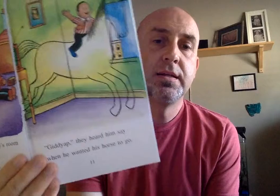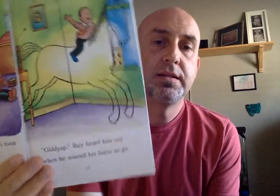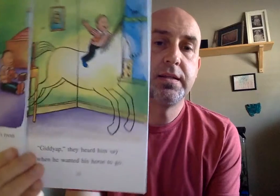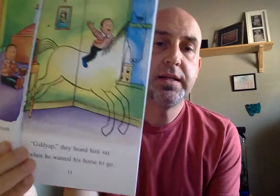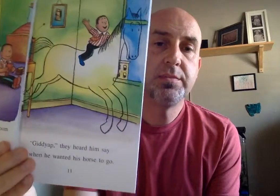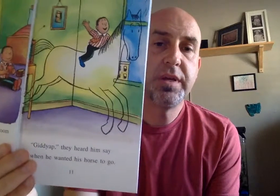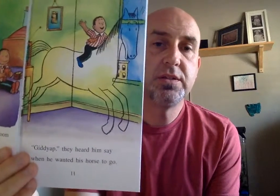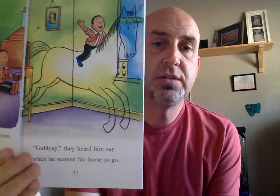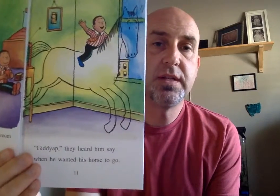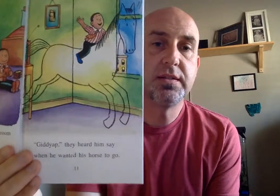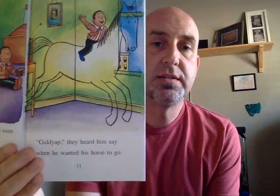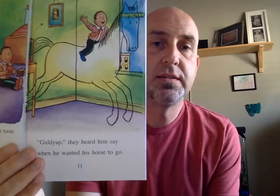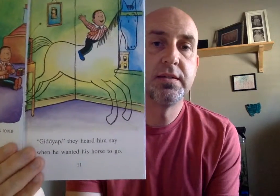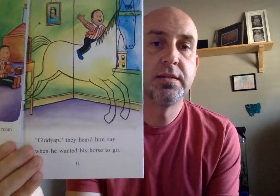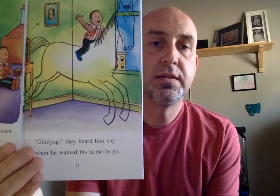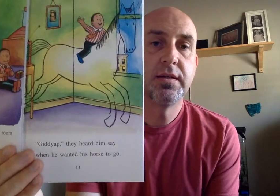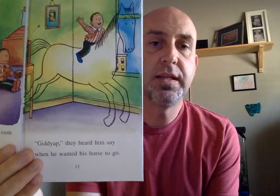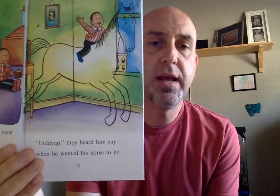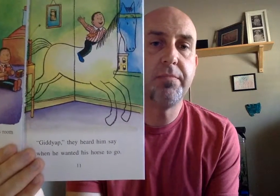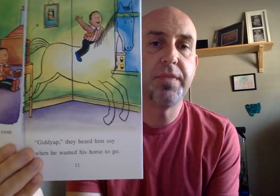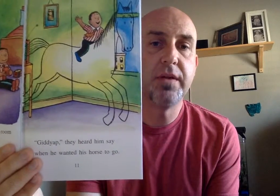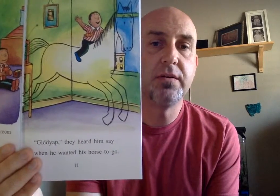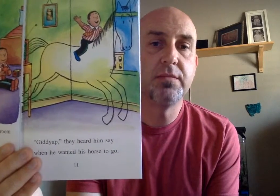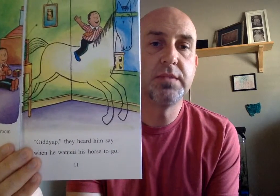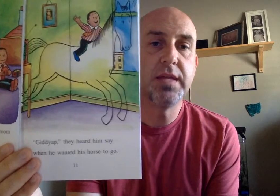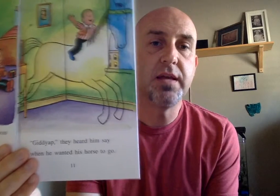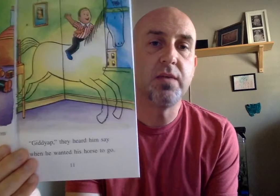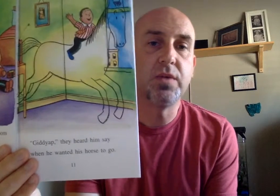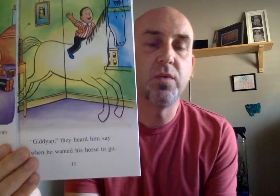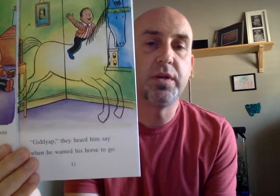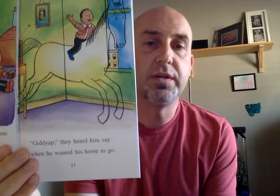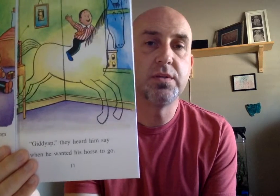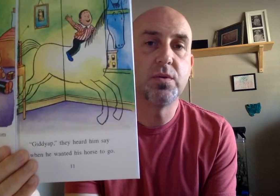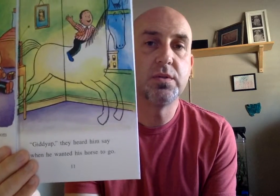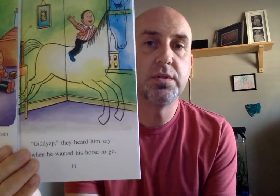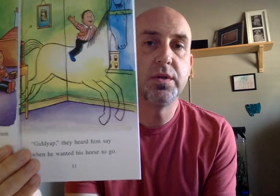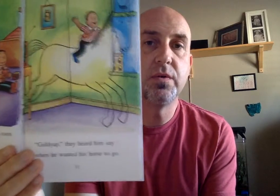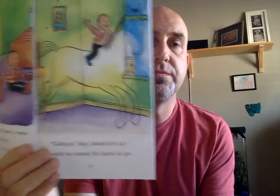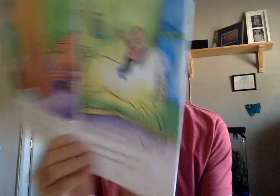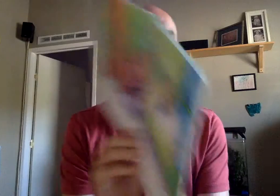The next page says, "Giddy up," they heard him say when he wanted his horse to go.